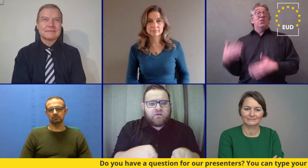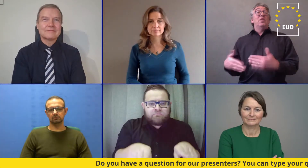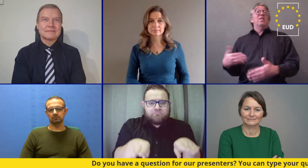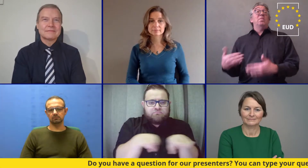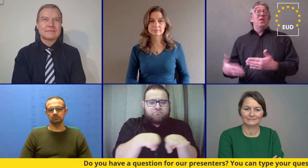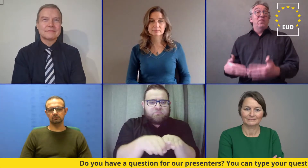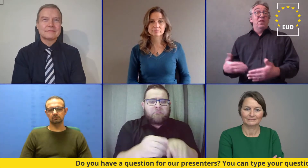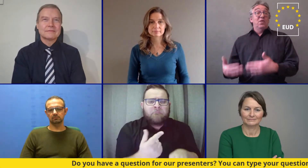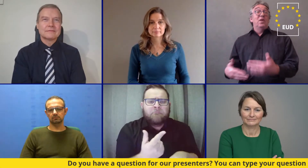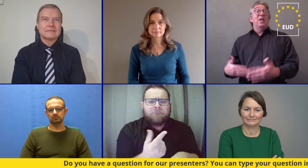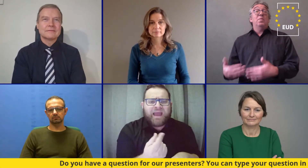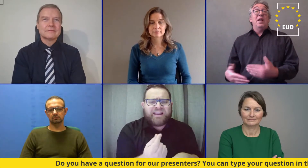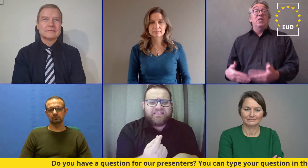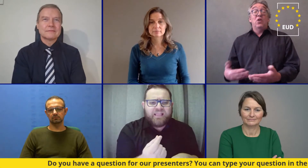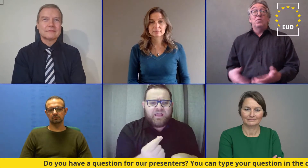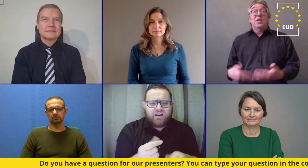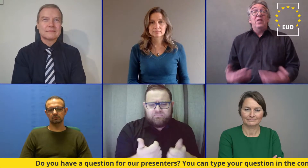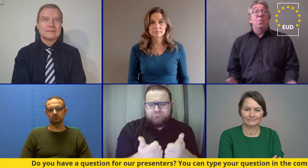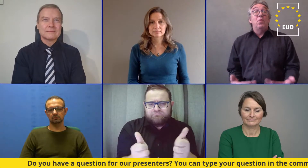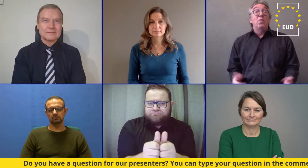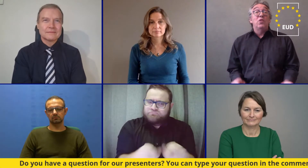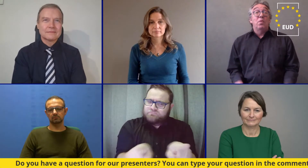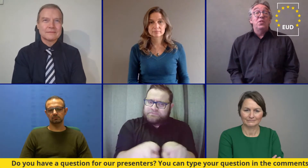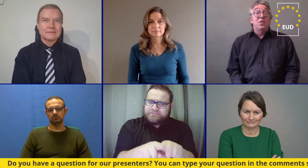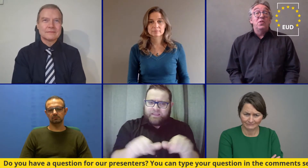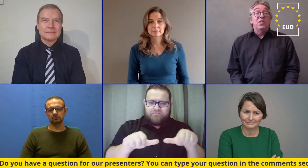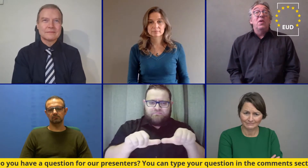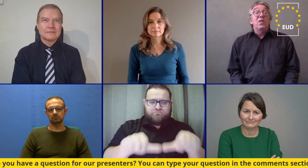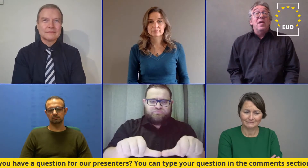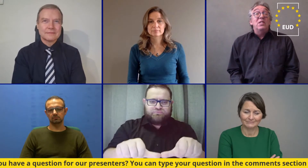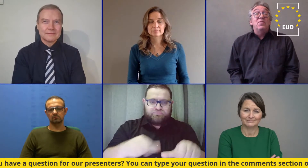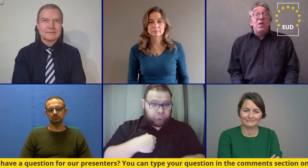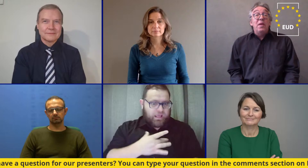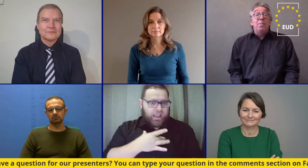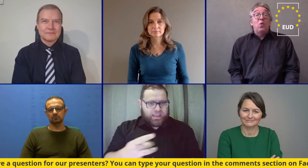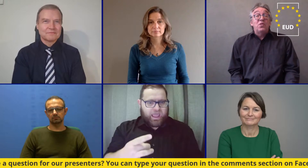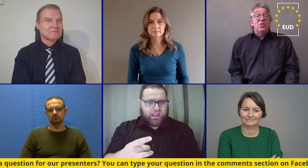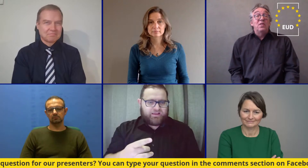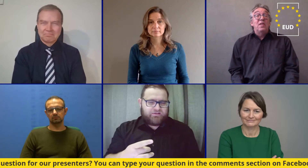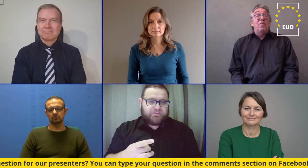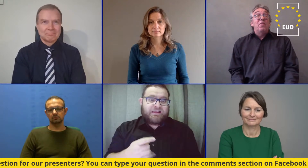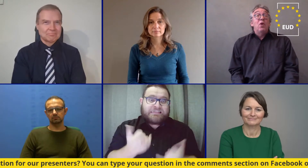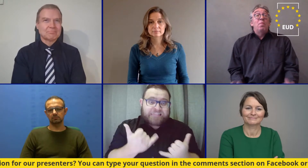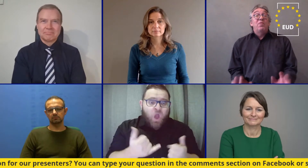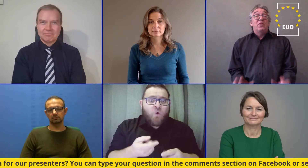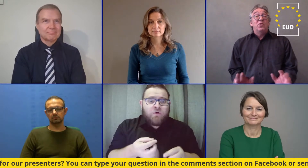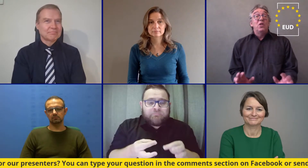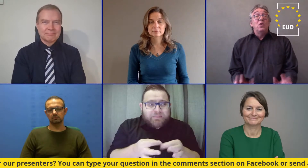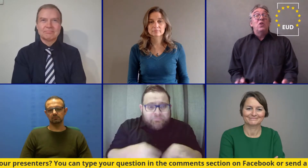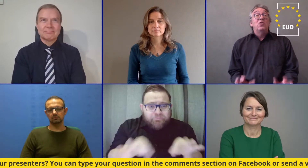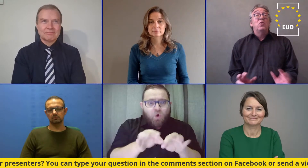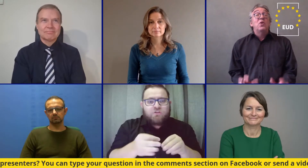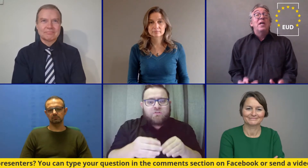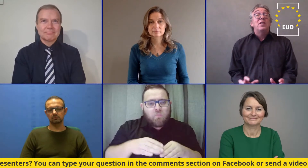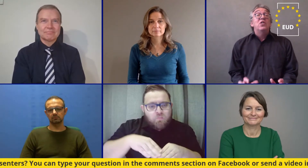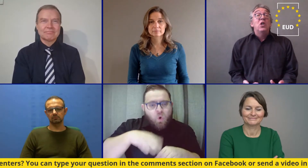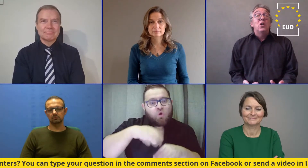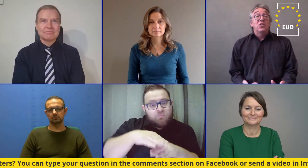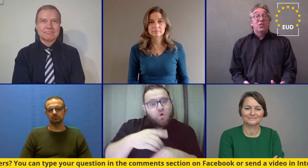get the benefits, who get the paid jobs, get the employment opportunities. So I think it's very important that deaf professionals in those countries also get a chance to